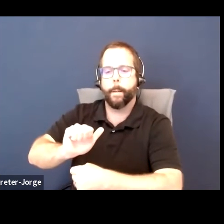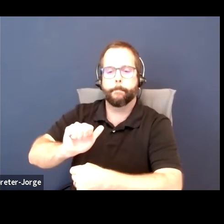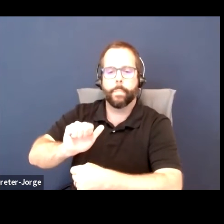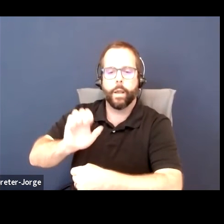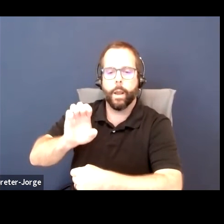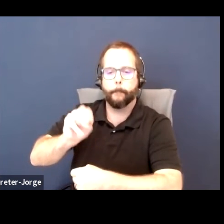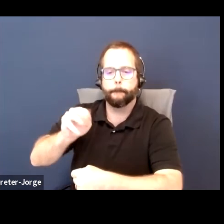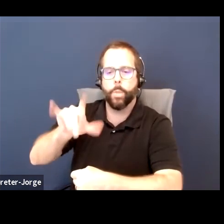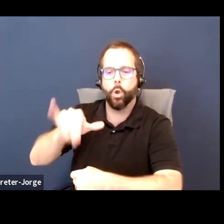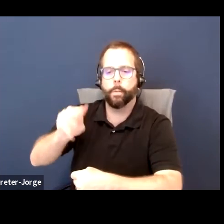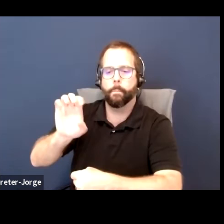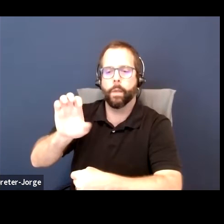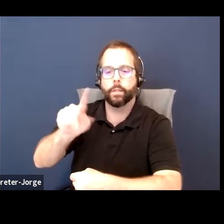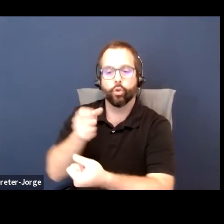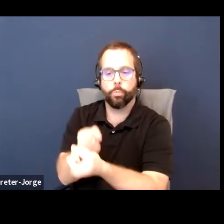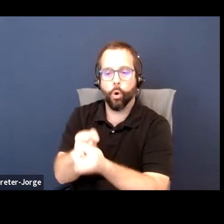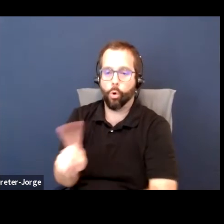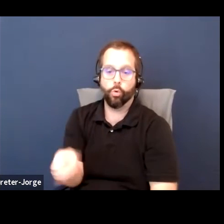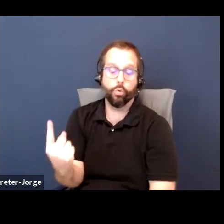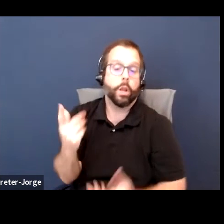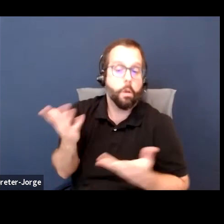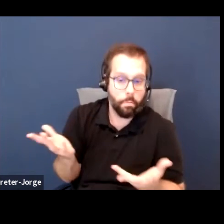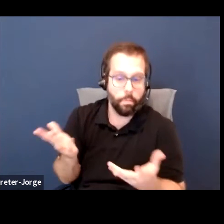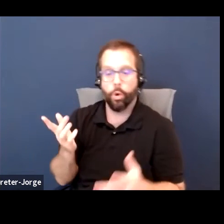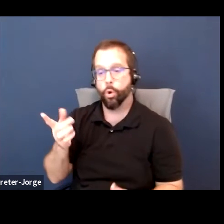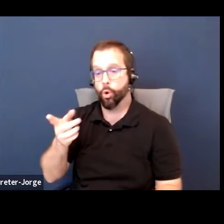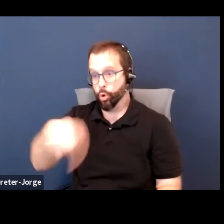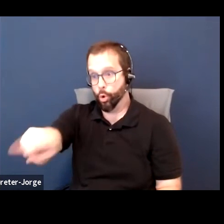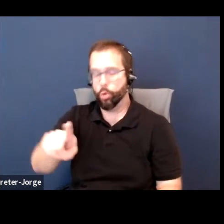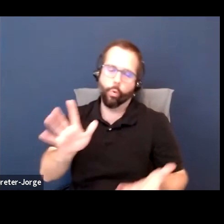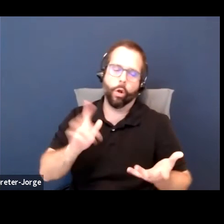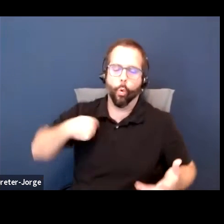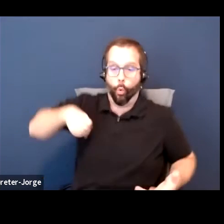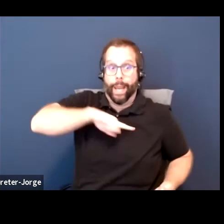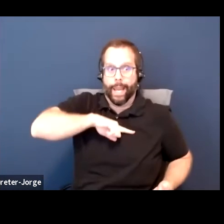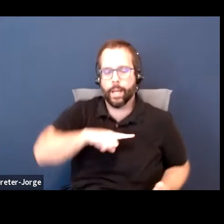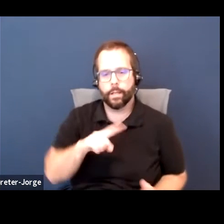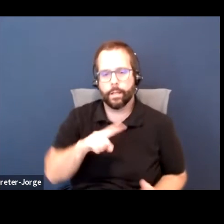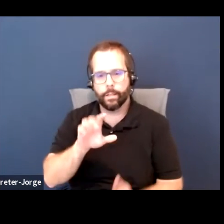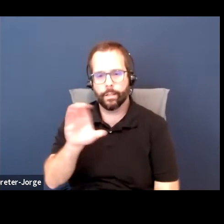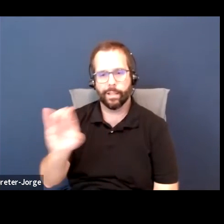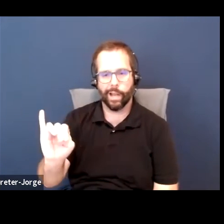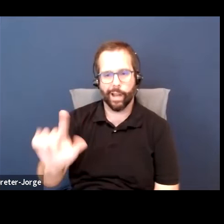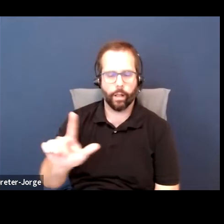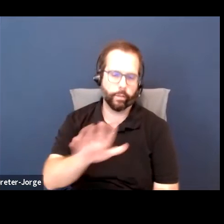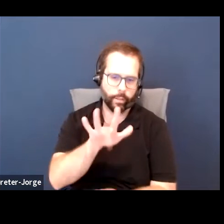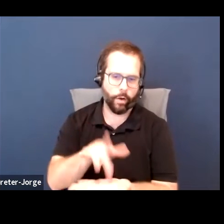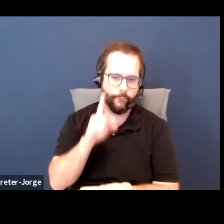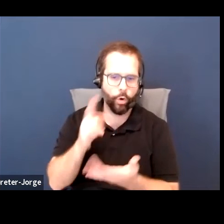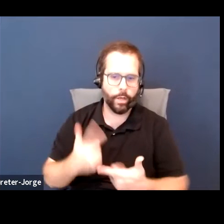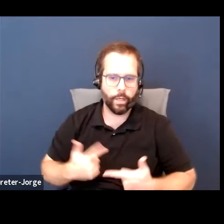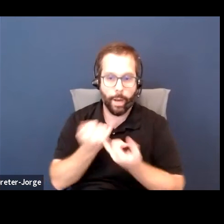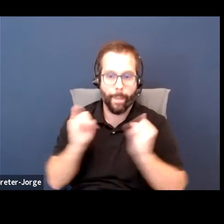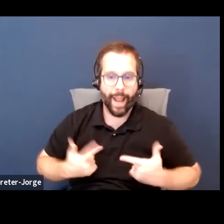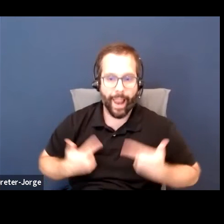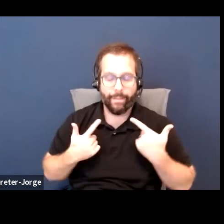alone. Then you guys, we Centers for Independent Living, you've got to be engaged with